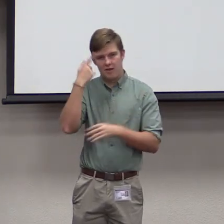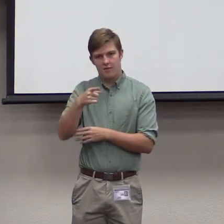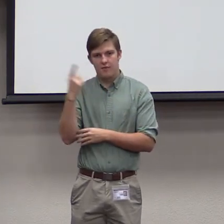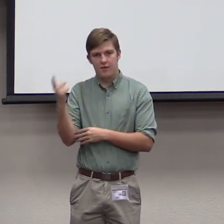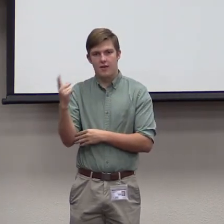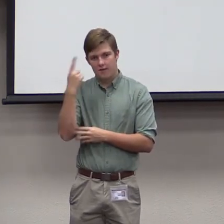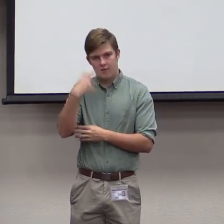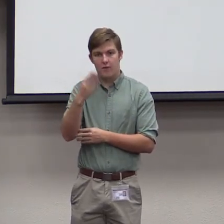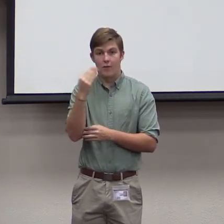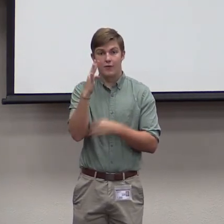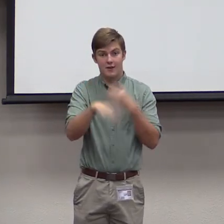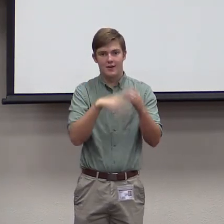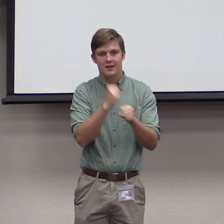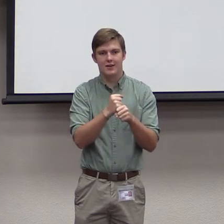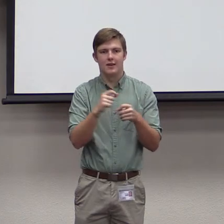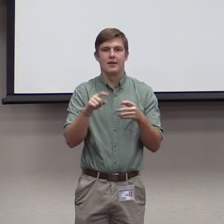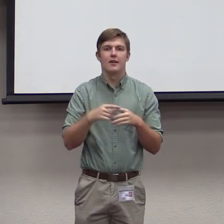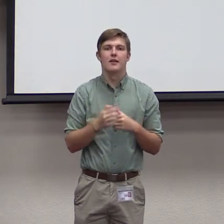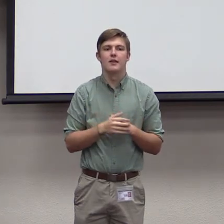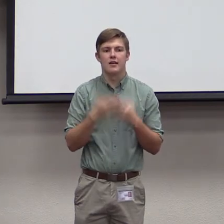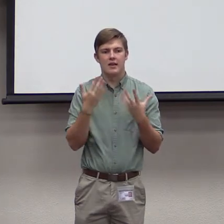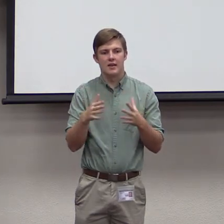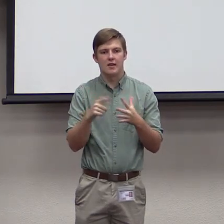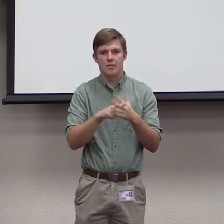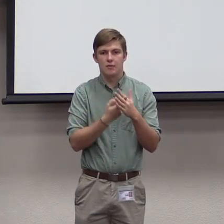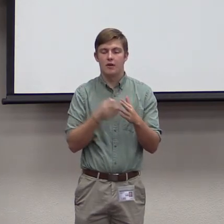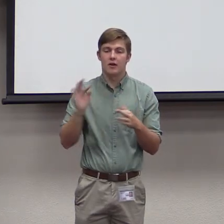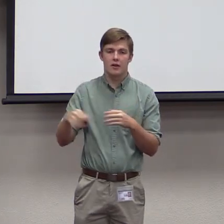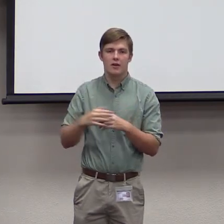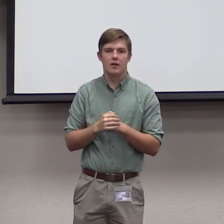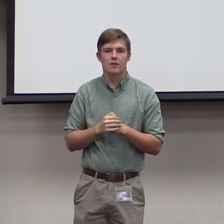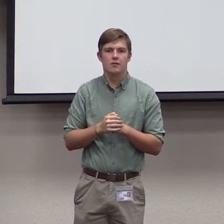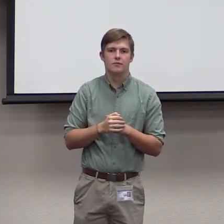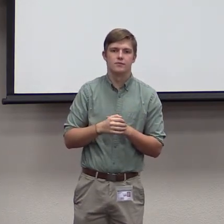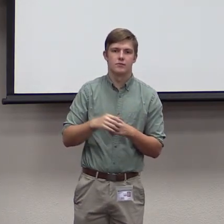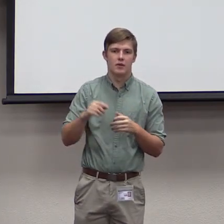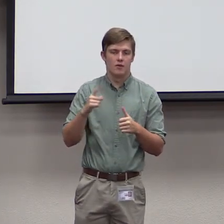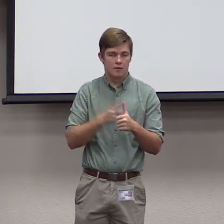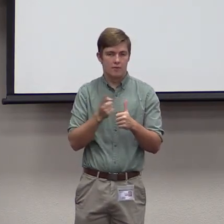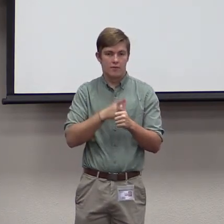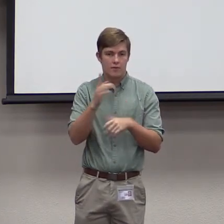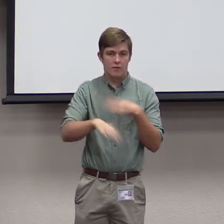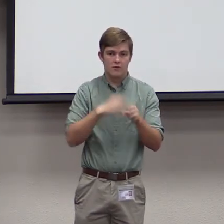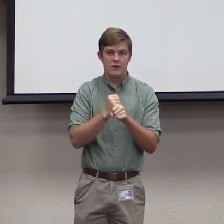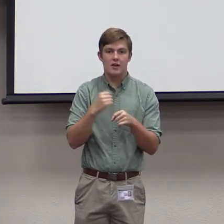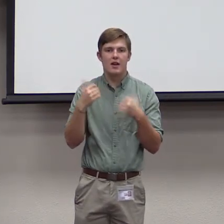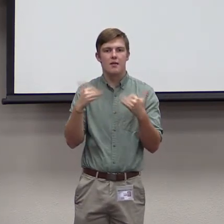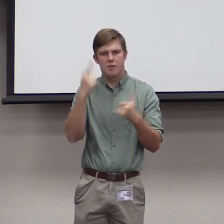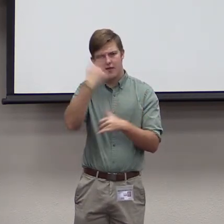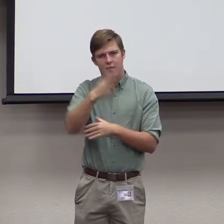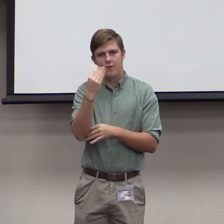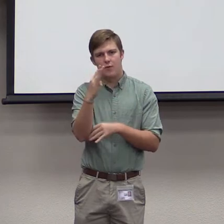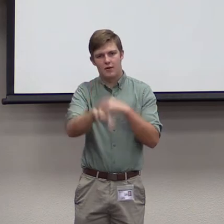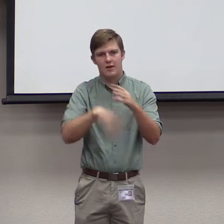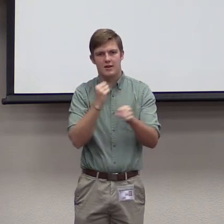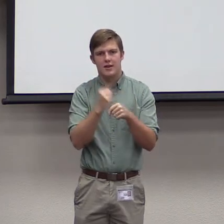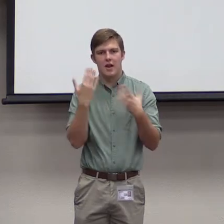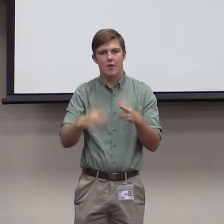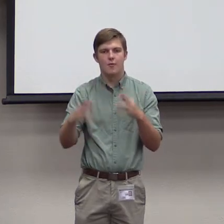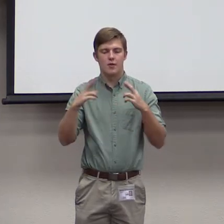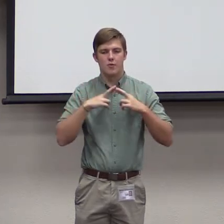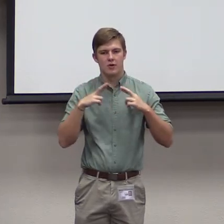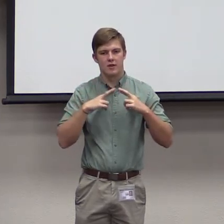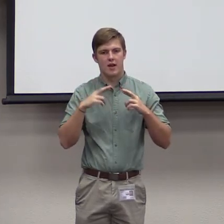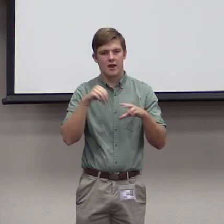for 14 years. He ended up starting his rookie year due to some injuries and things. He played for the Seahawks for 14 years, and when he